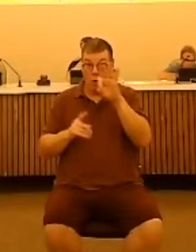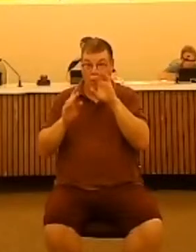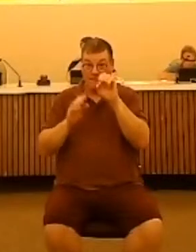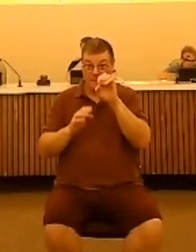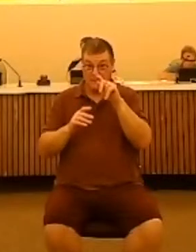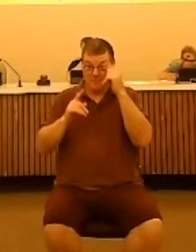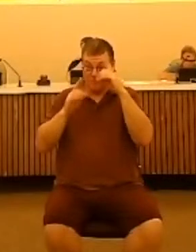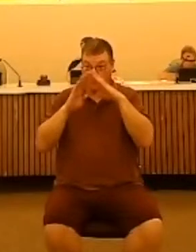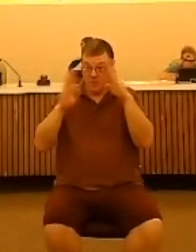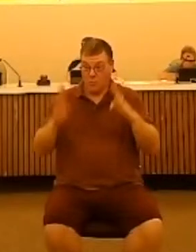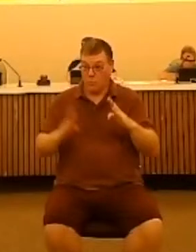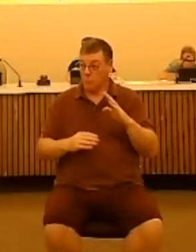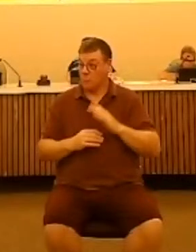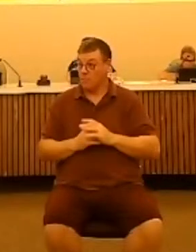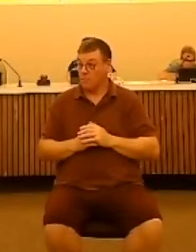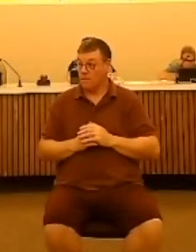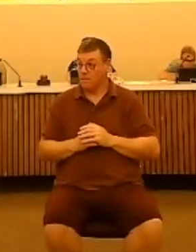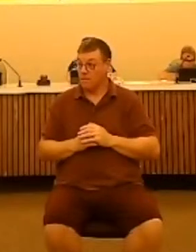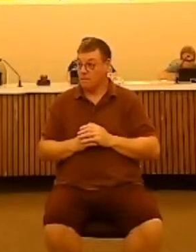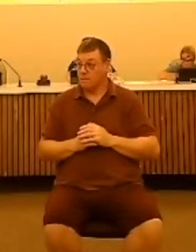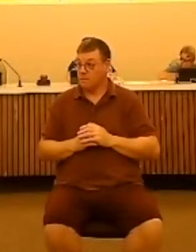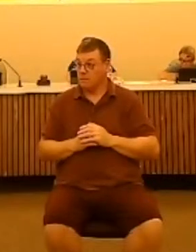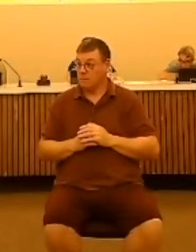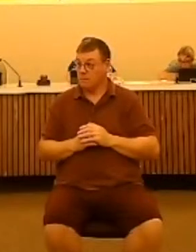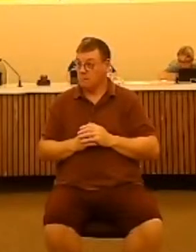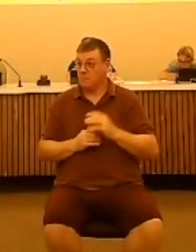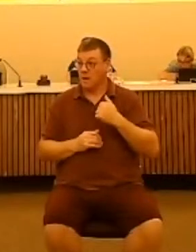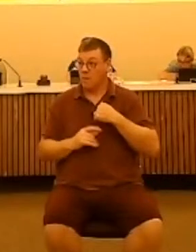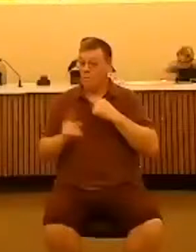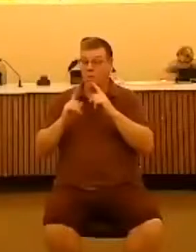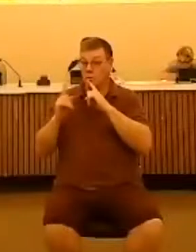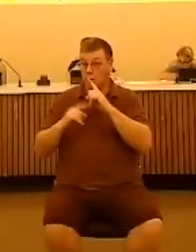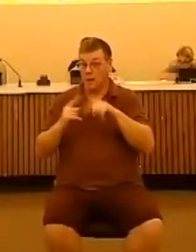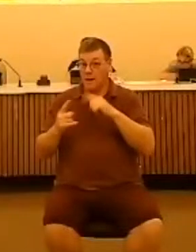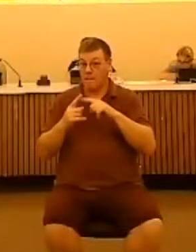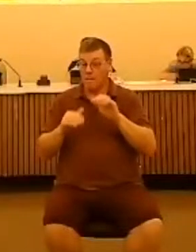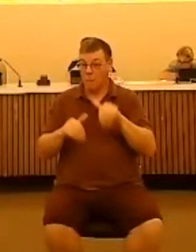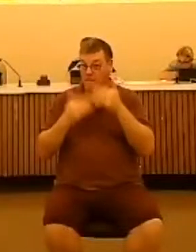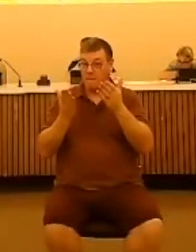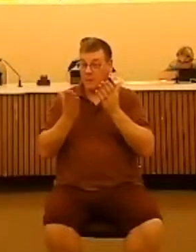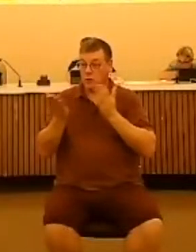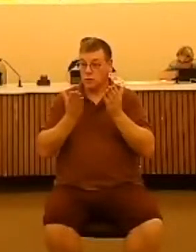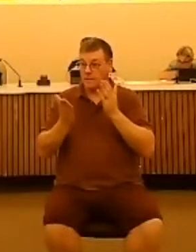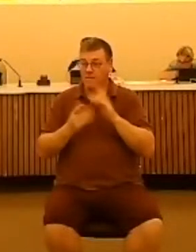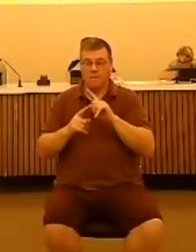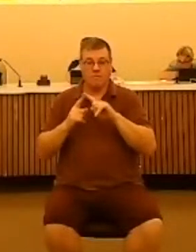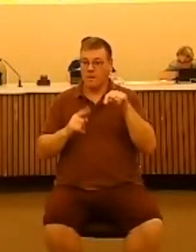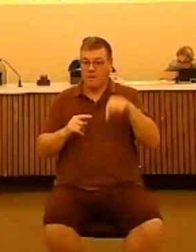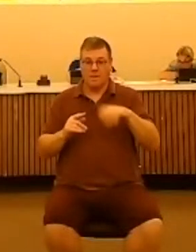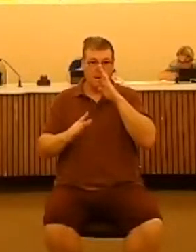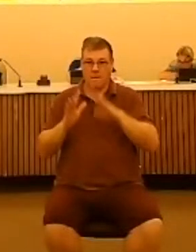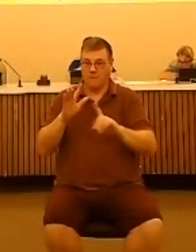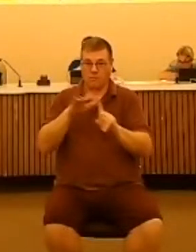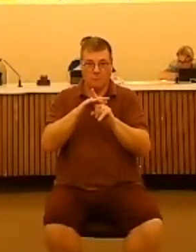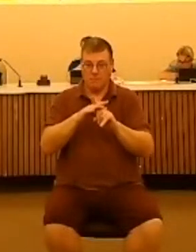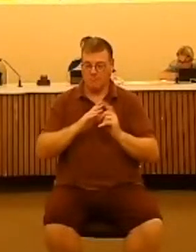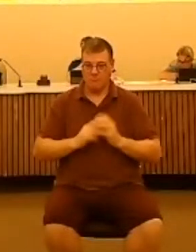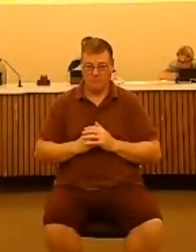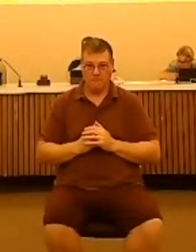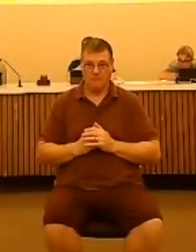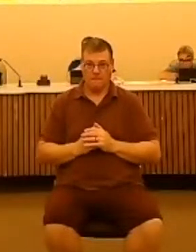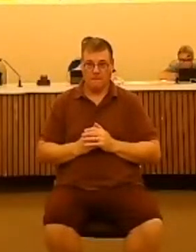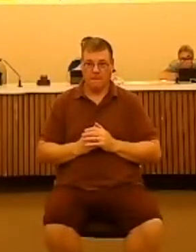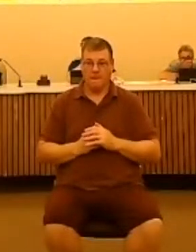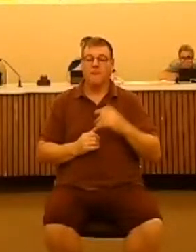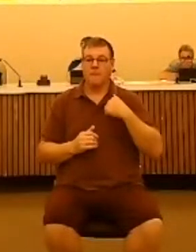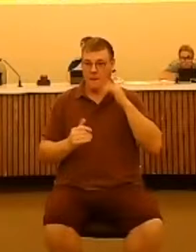houses? And we've talked to them about providing service, but this never came up. Okay.